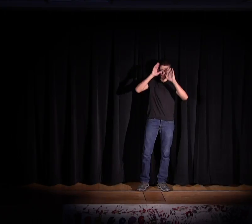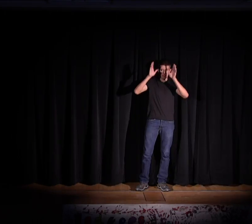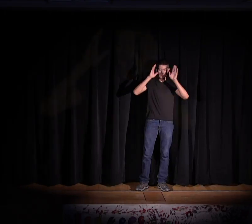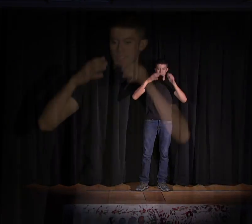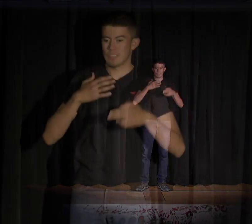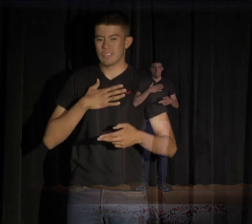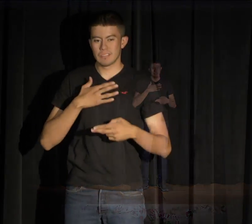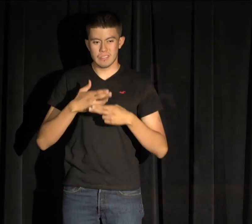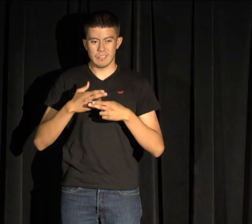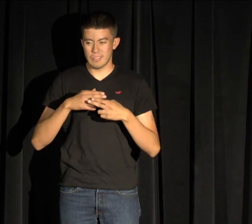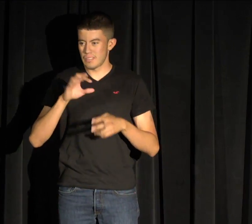Hi, everyone.